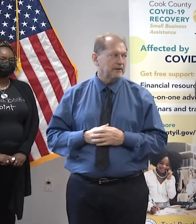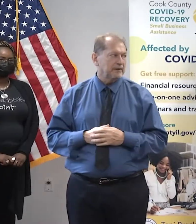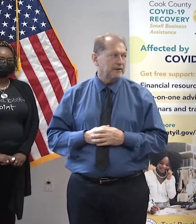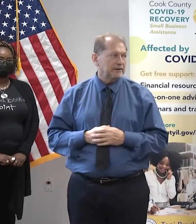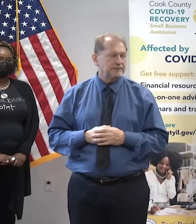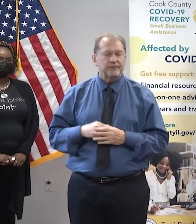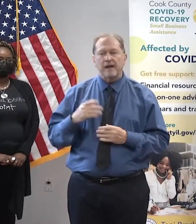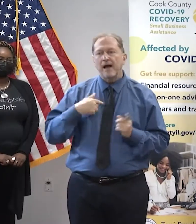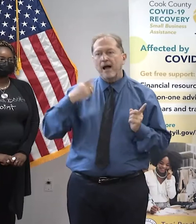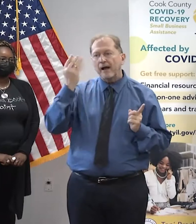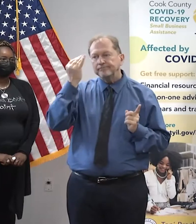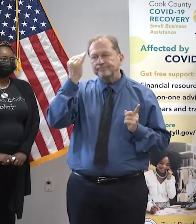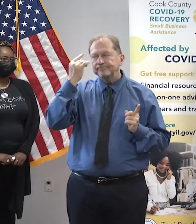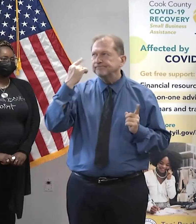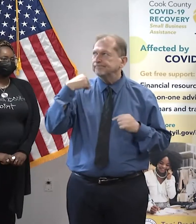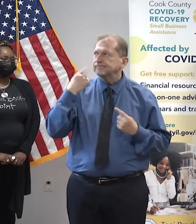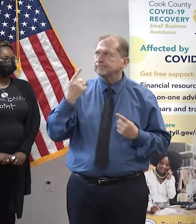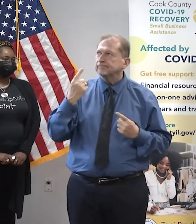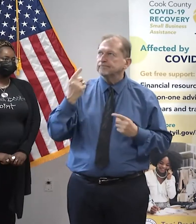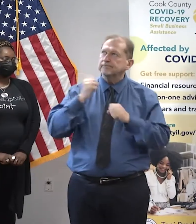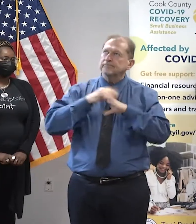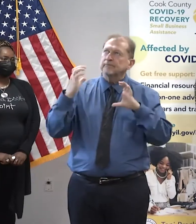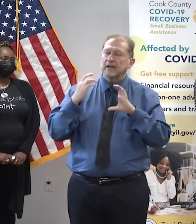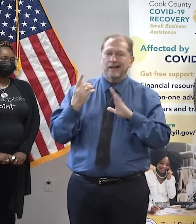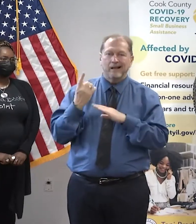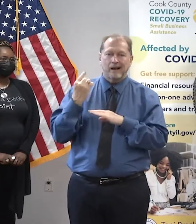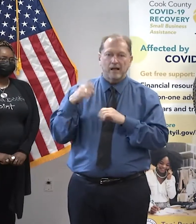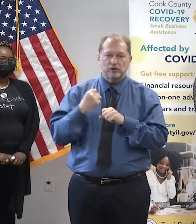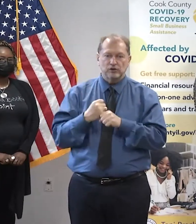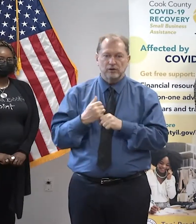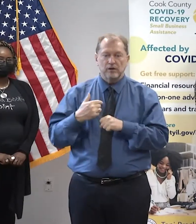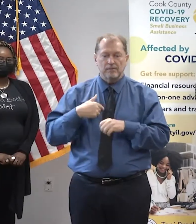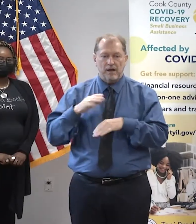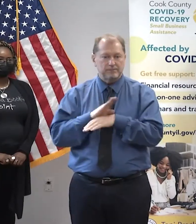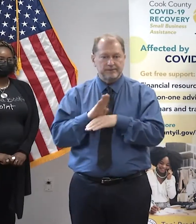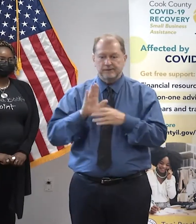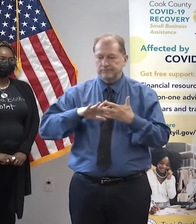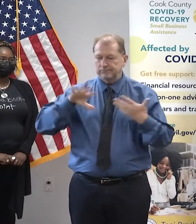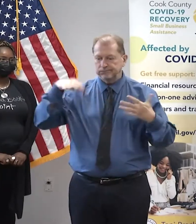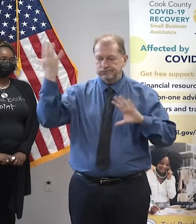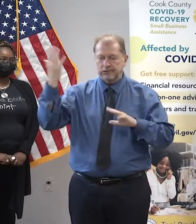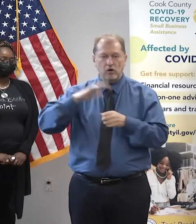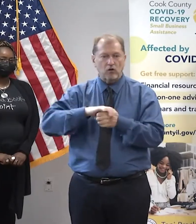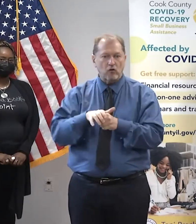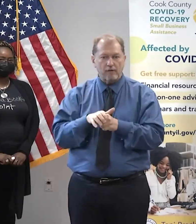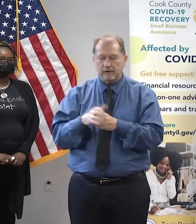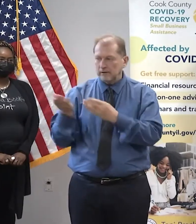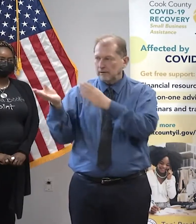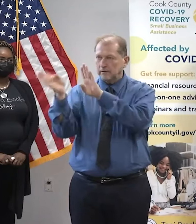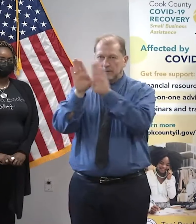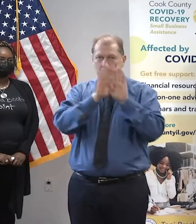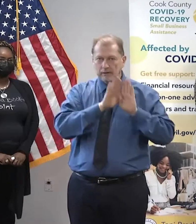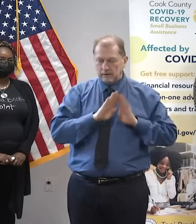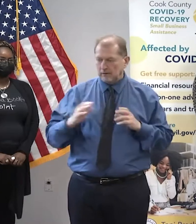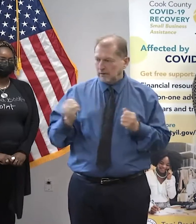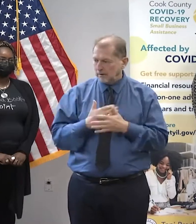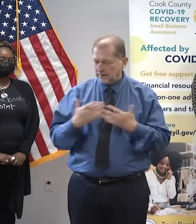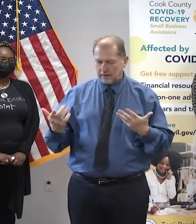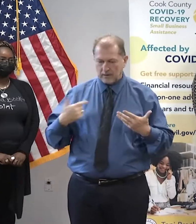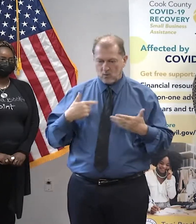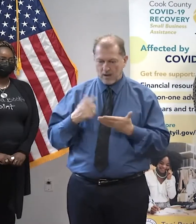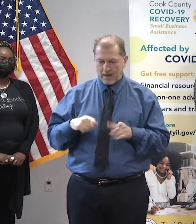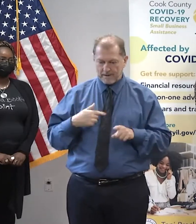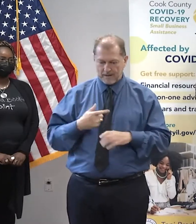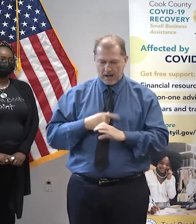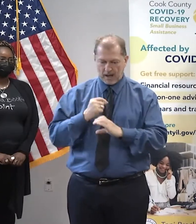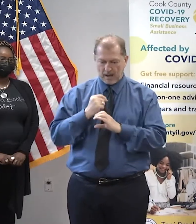Just reflecting back last year, our entire business was turned upside down. It was a point of uncertainty, and